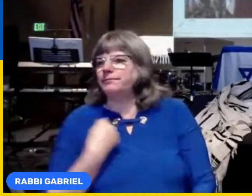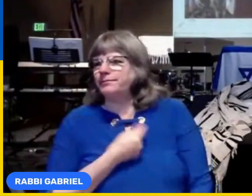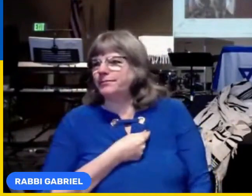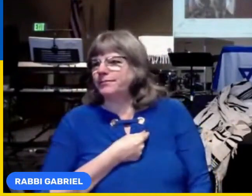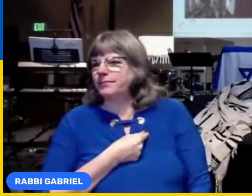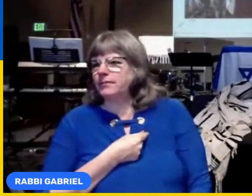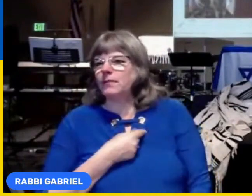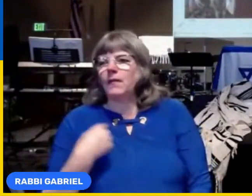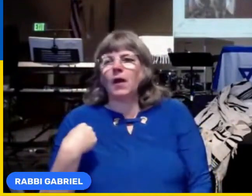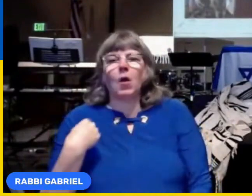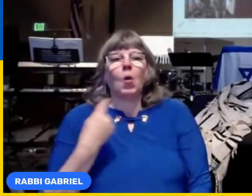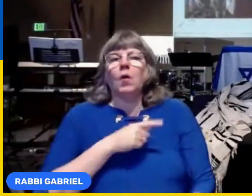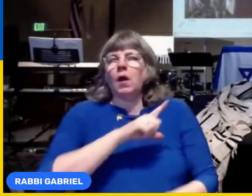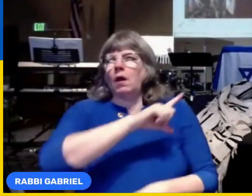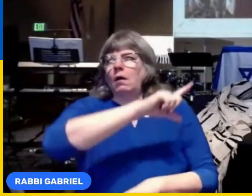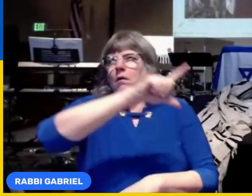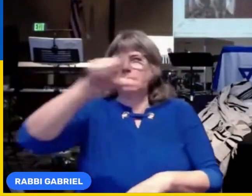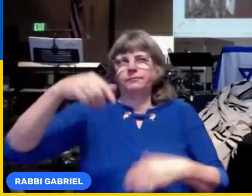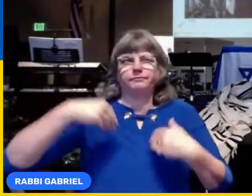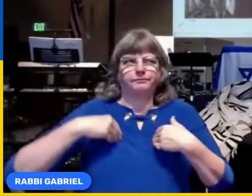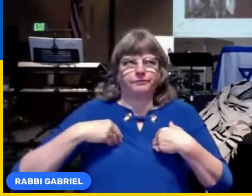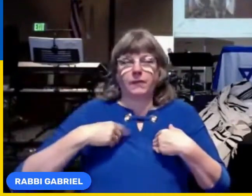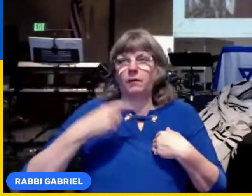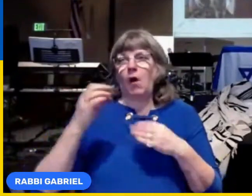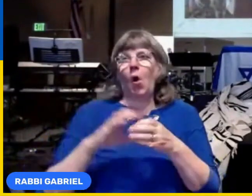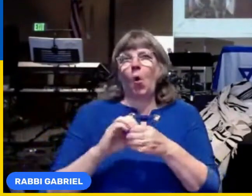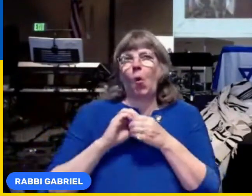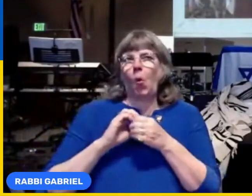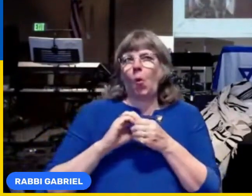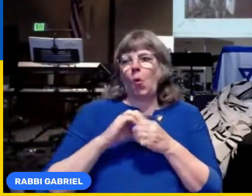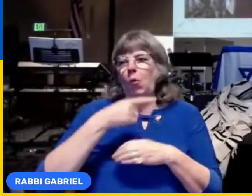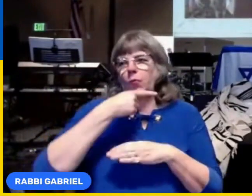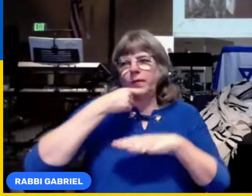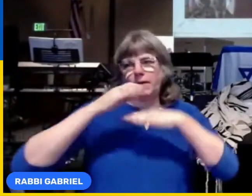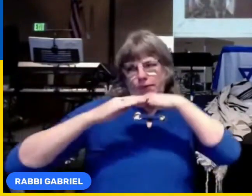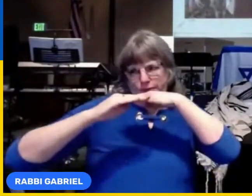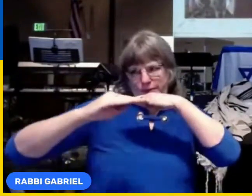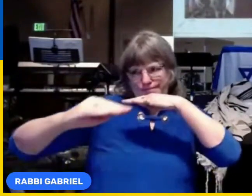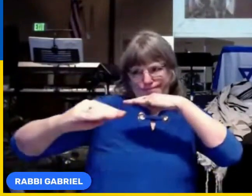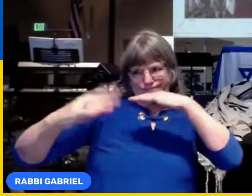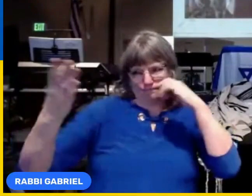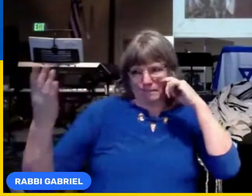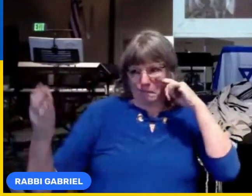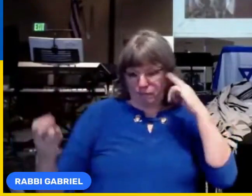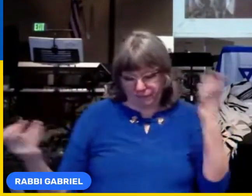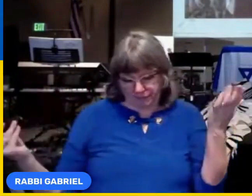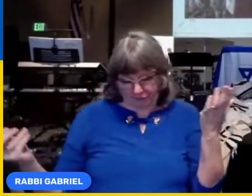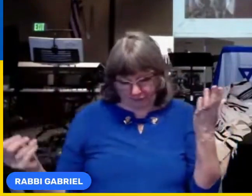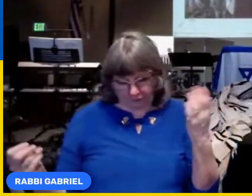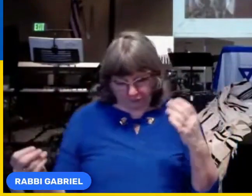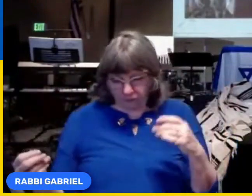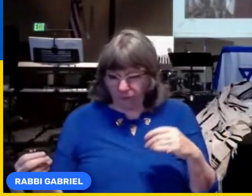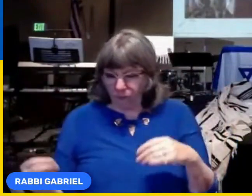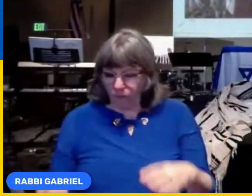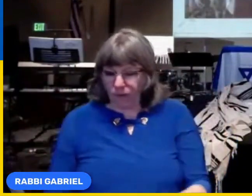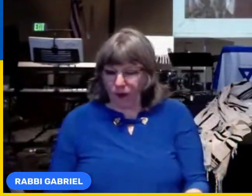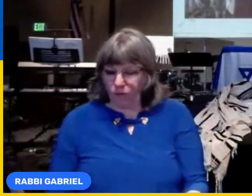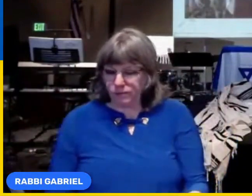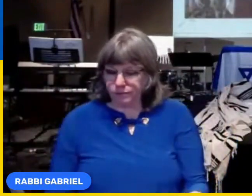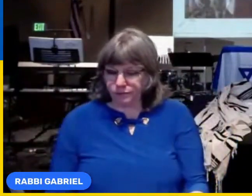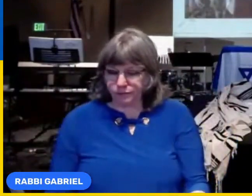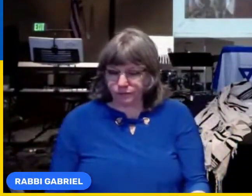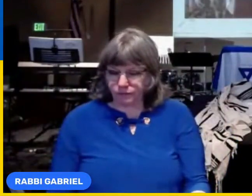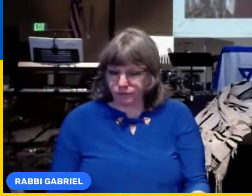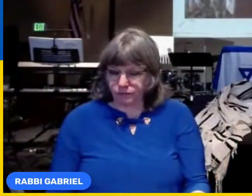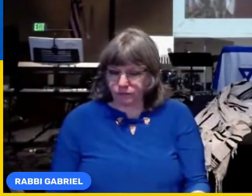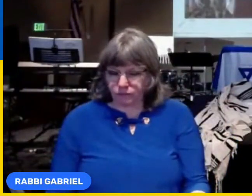all have our own deserts. And our response to the deserts that Hashem allows in our